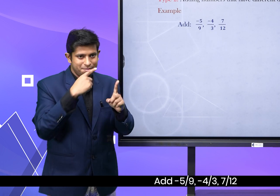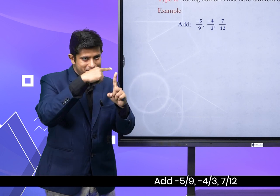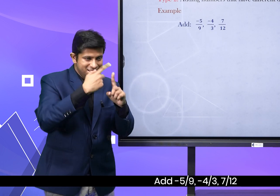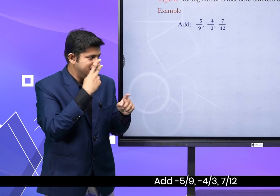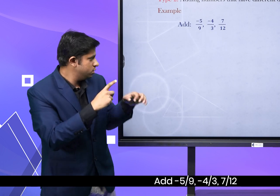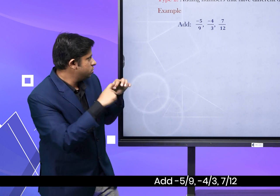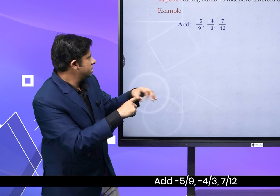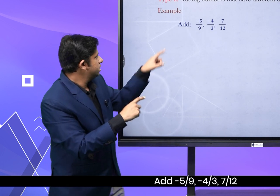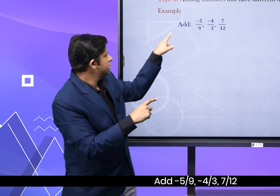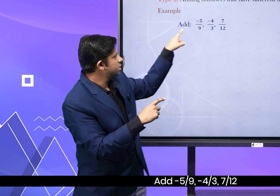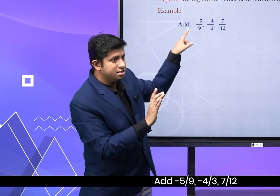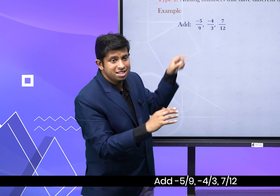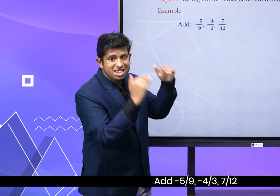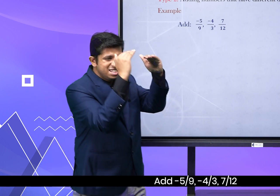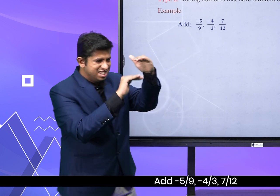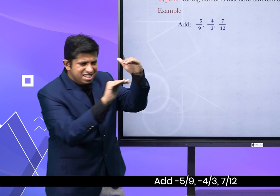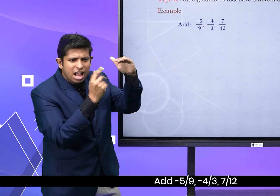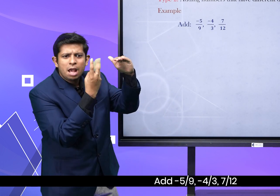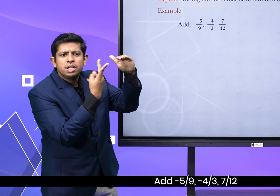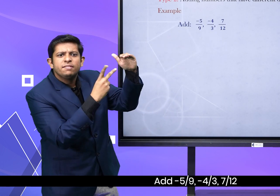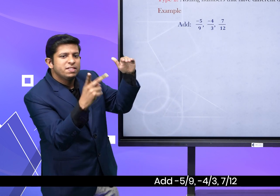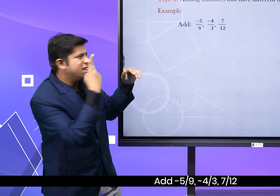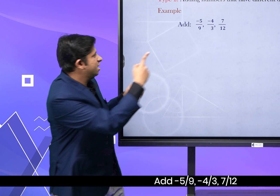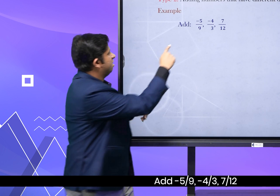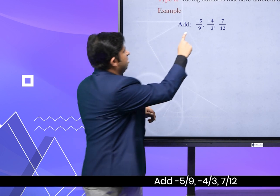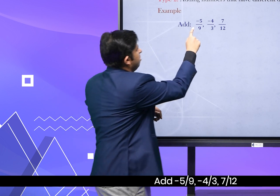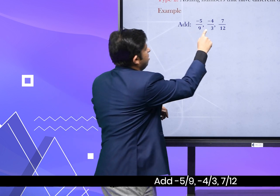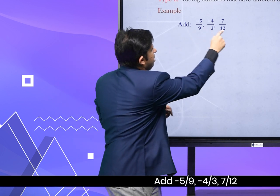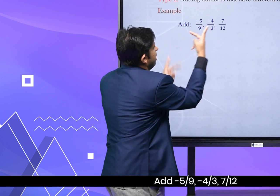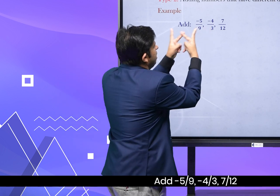Add minus 5 by 9, minus 4 by 3 and 7 by 12.